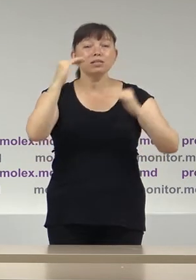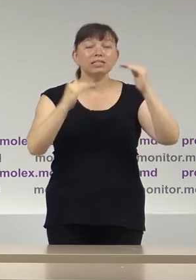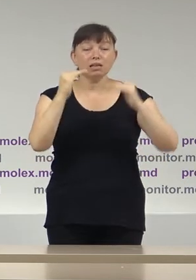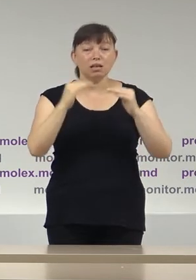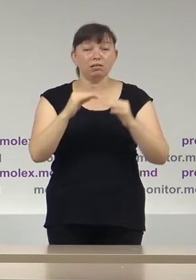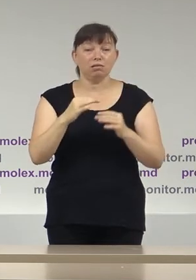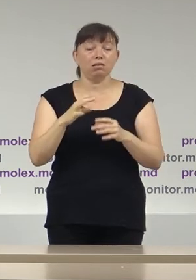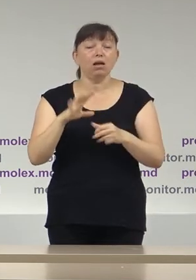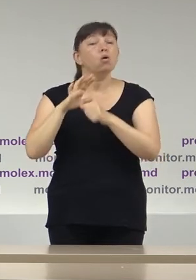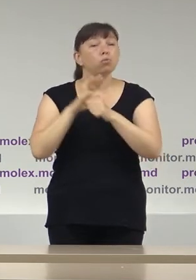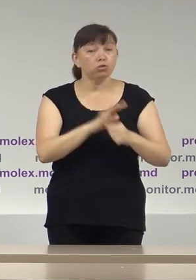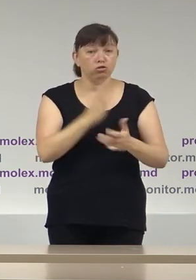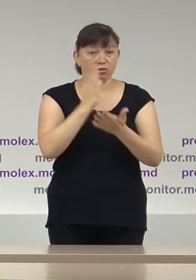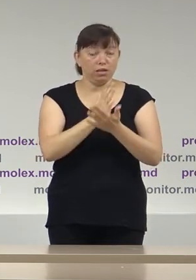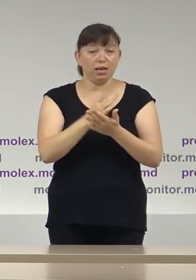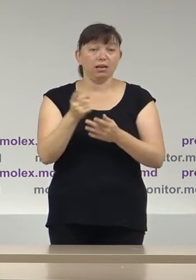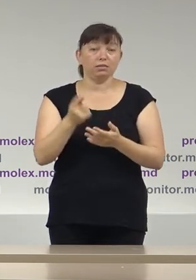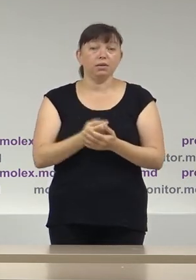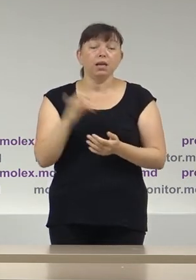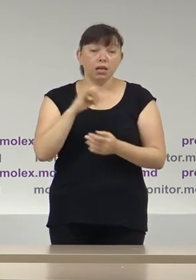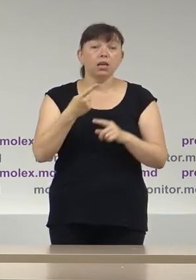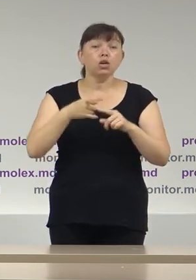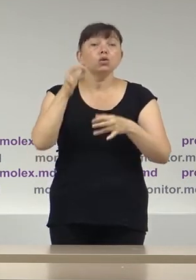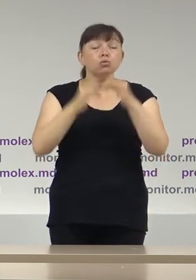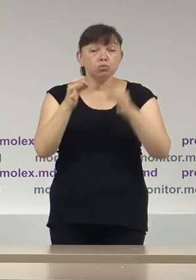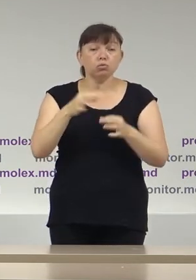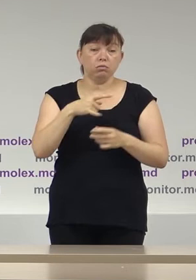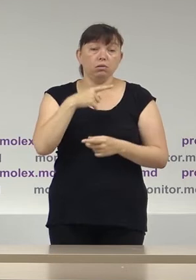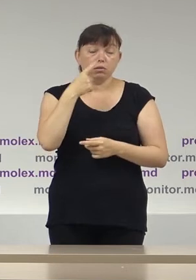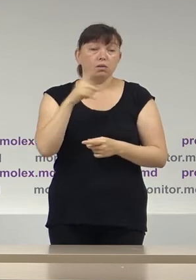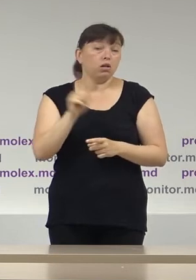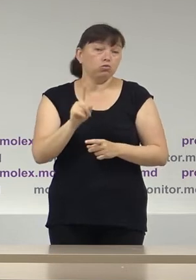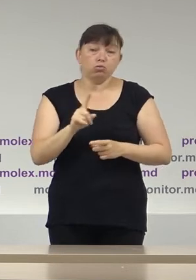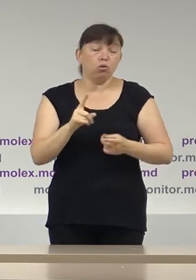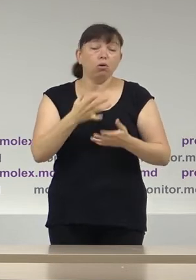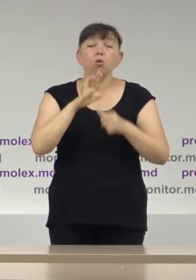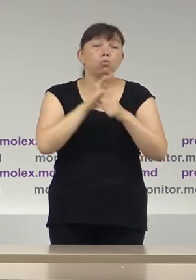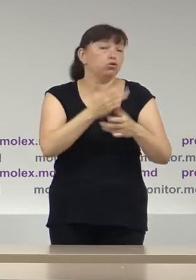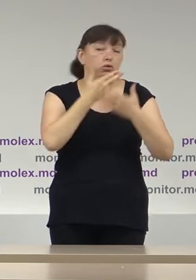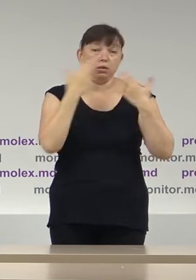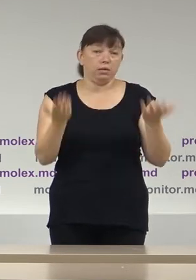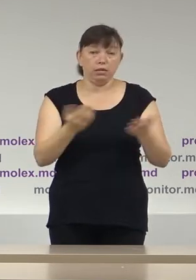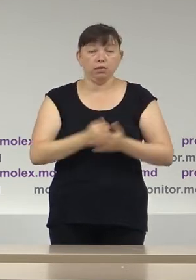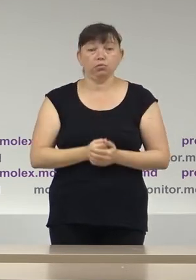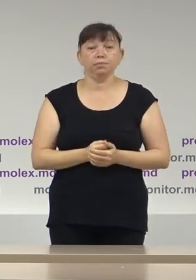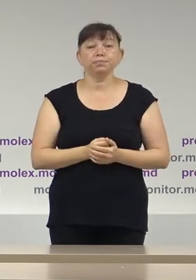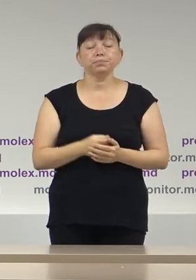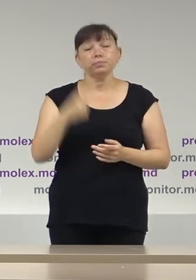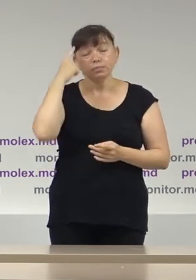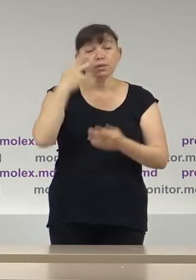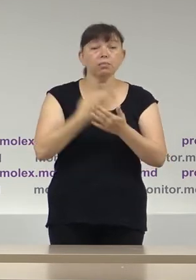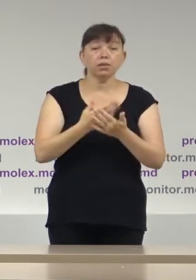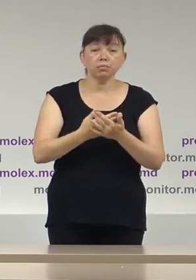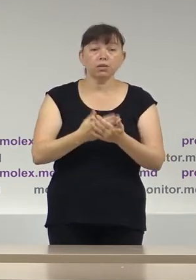men are somehow discriminated compared to women during the signature collection procedure, and the